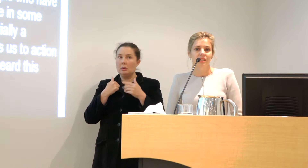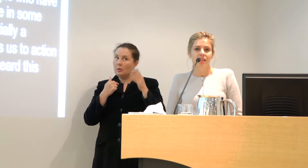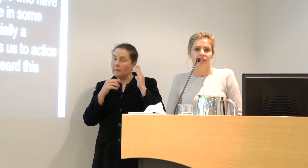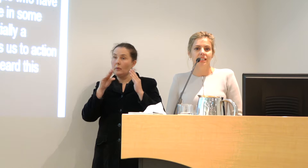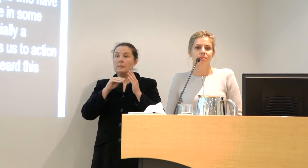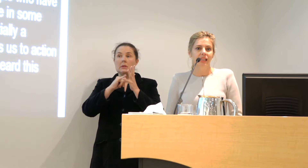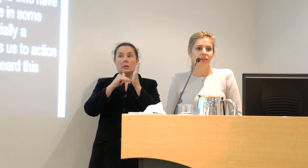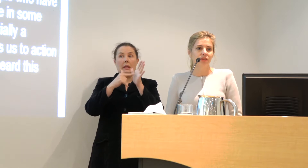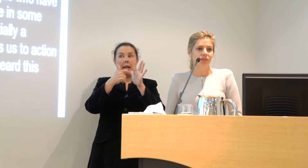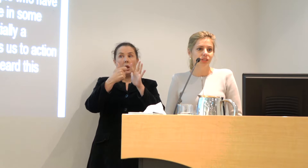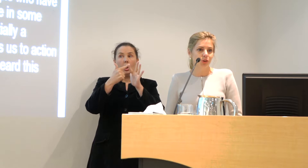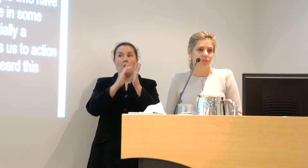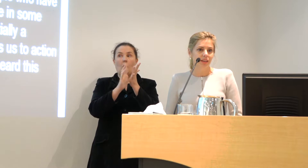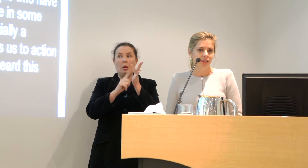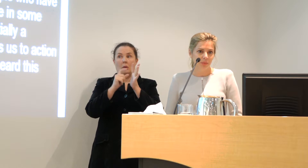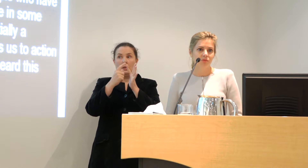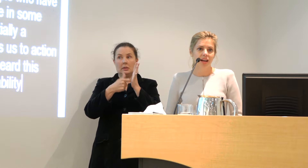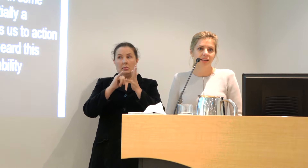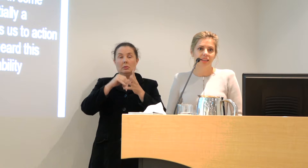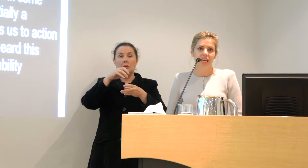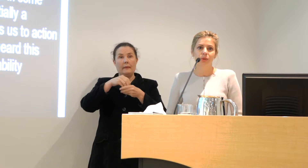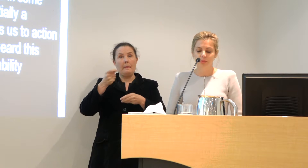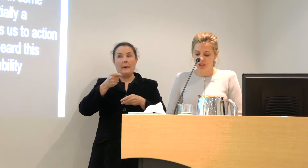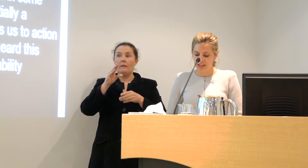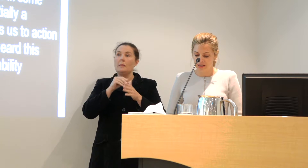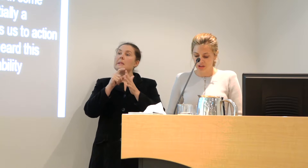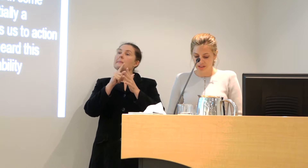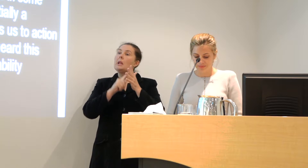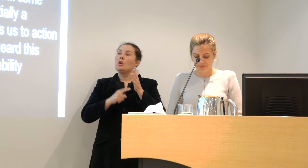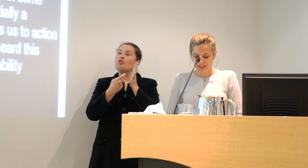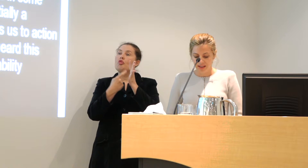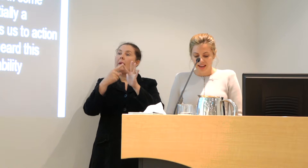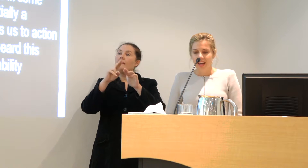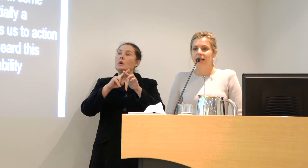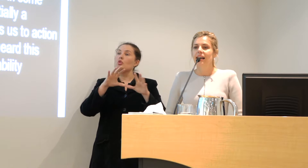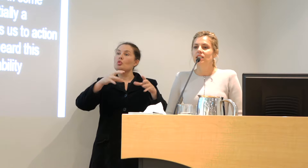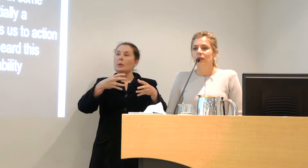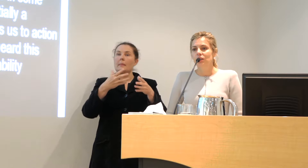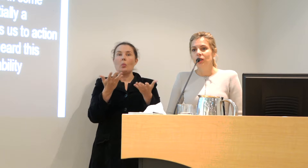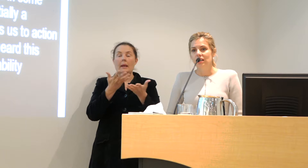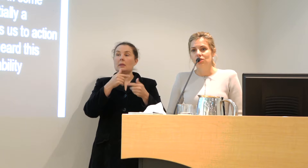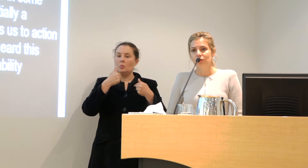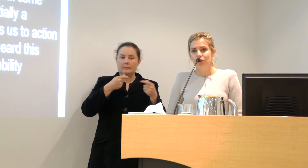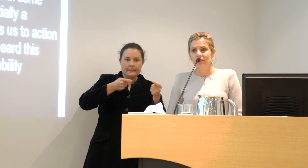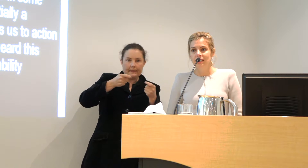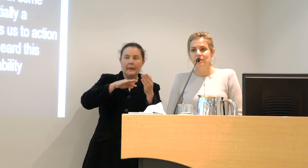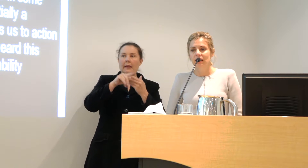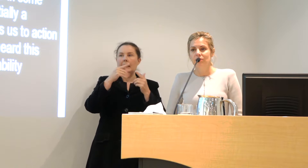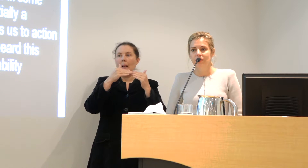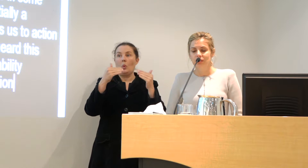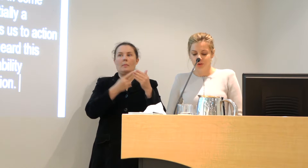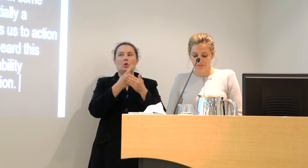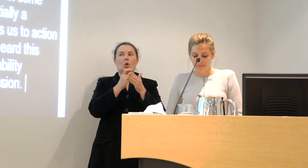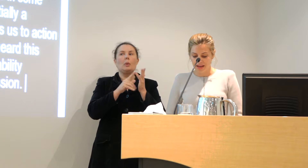the members of the Disability Reference Group that we run at the Equal Opportunity Commission. And I'd like to acknowledge former